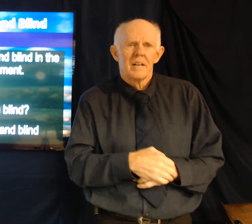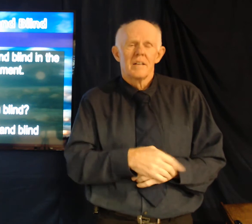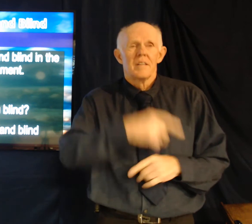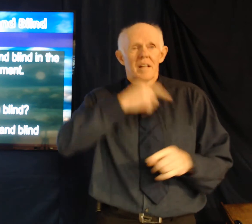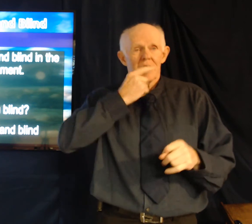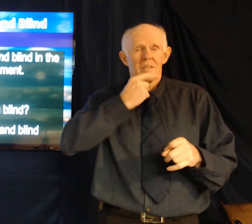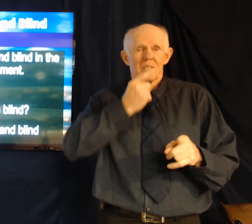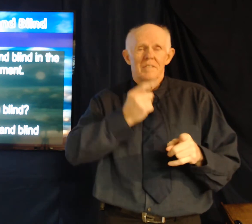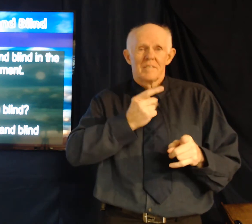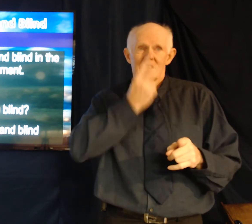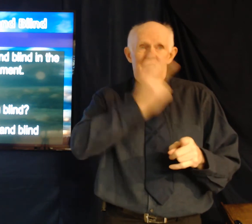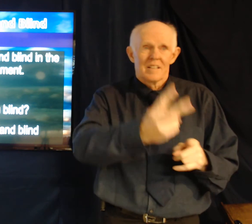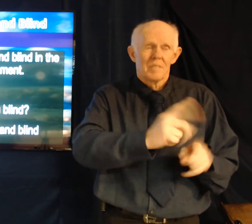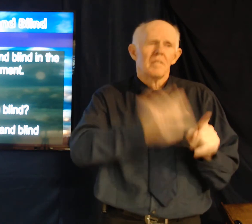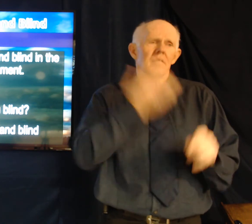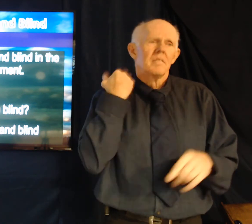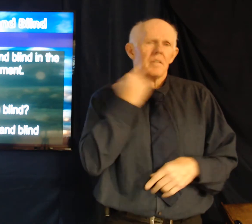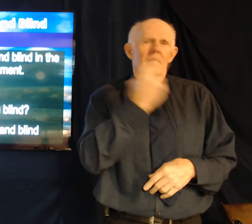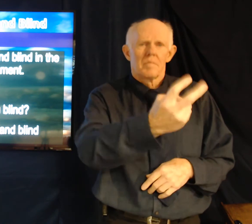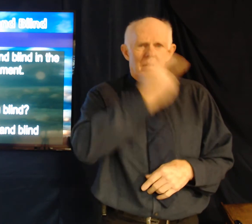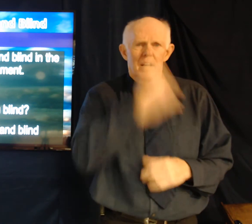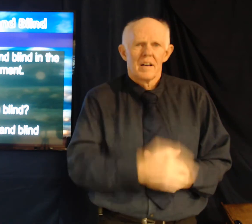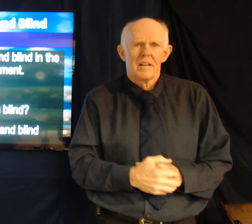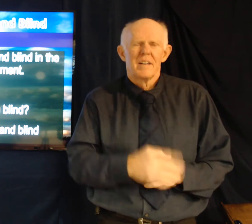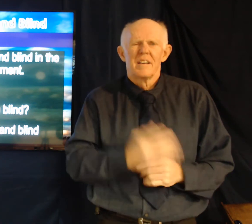They would say, saw before, but now I'm blind.